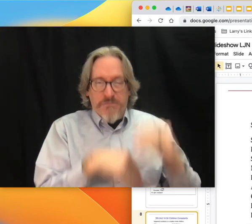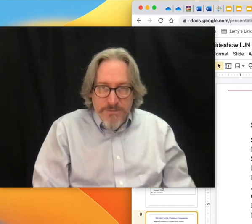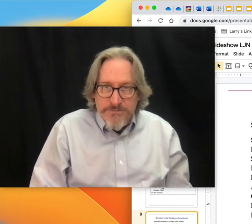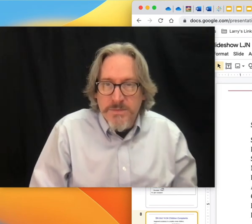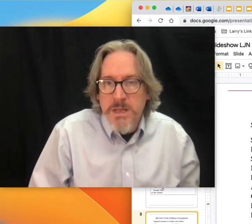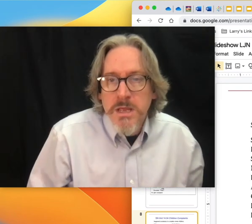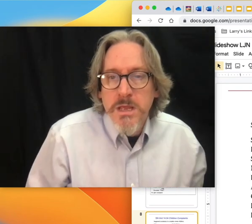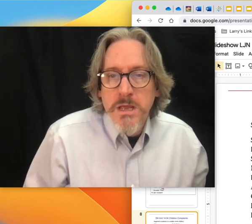lie. I mean,